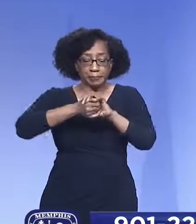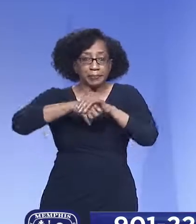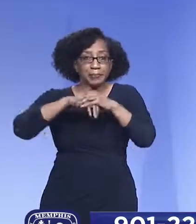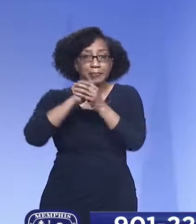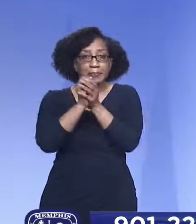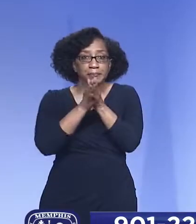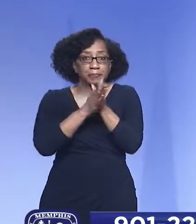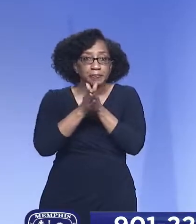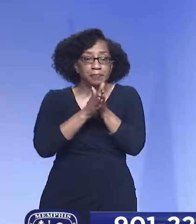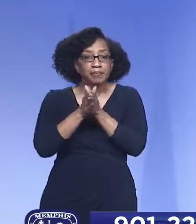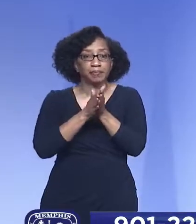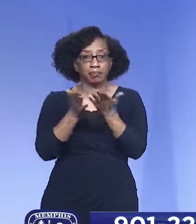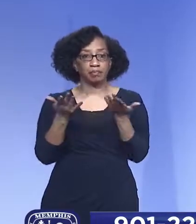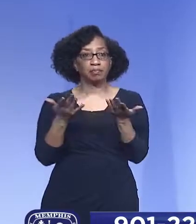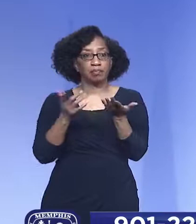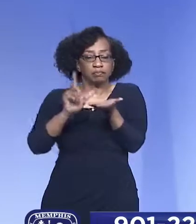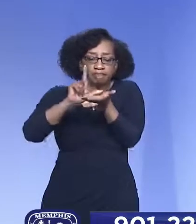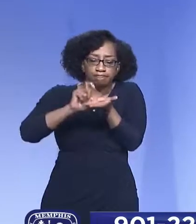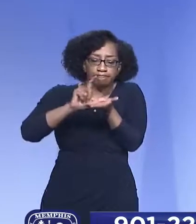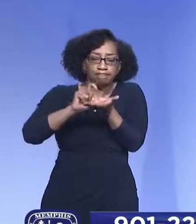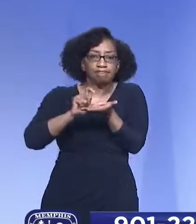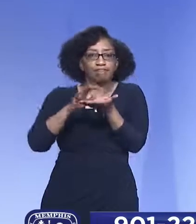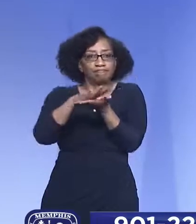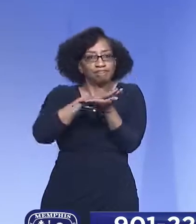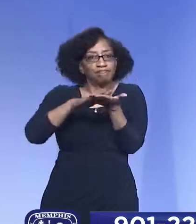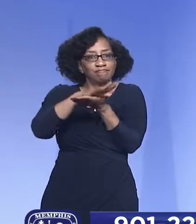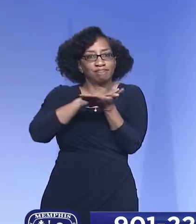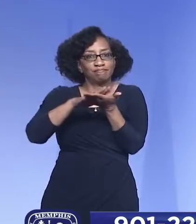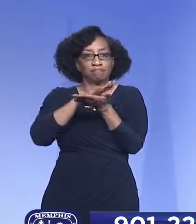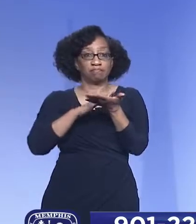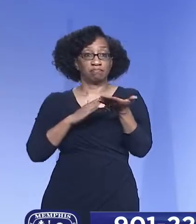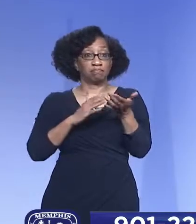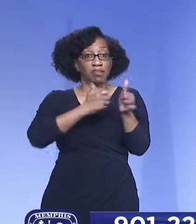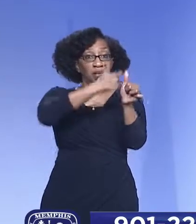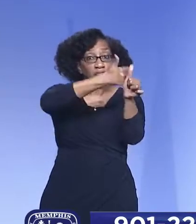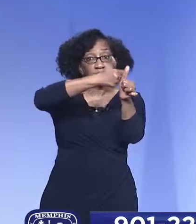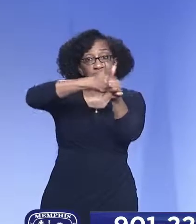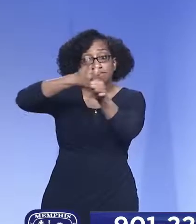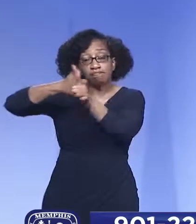disinfecting. These are behaviors that the individual